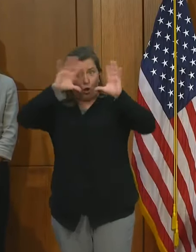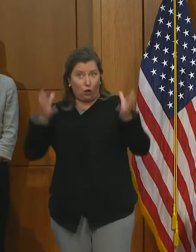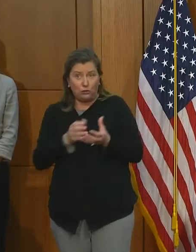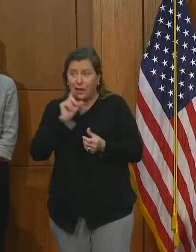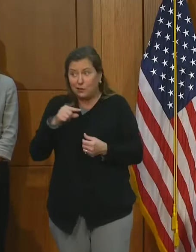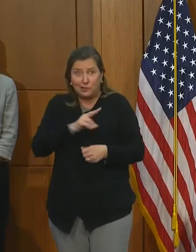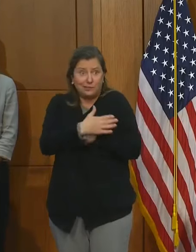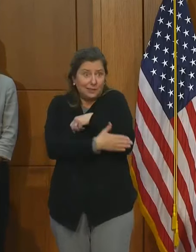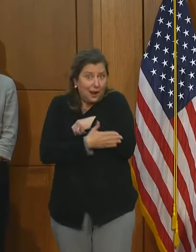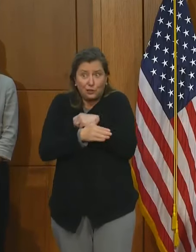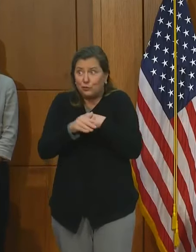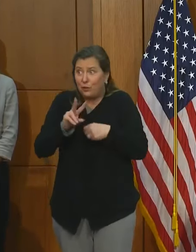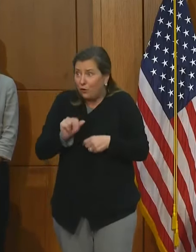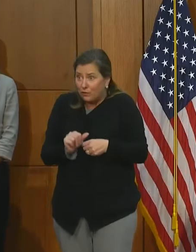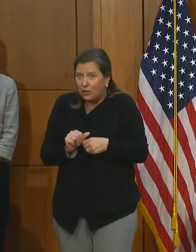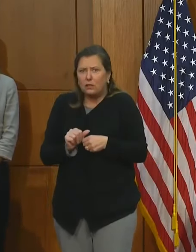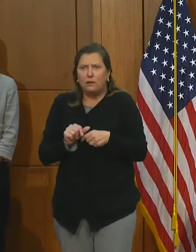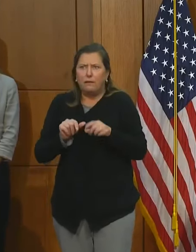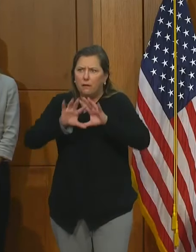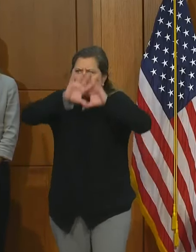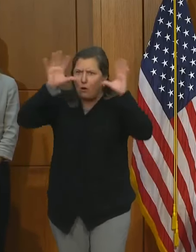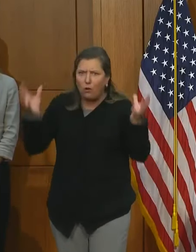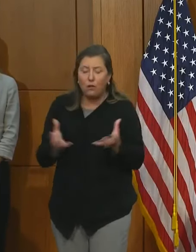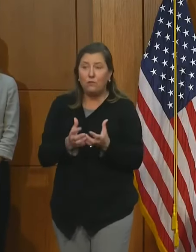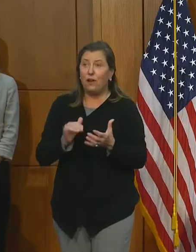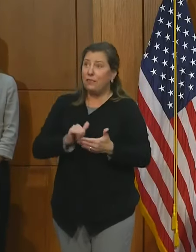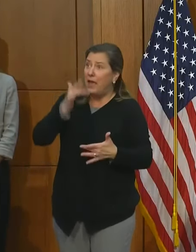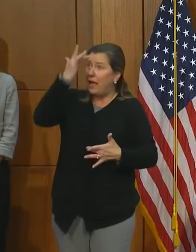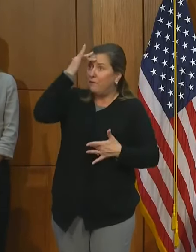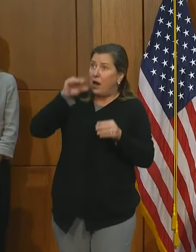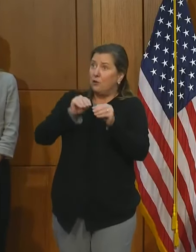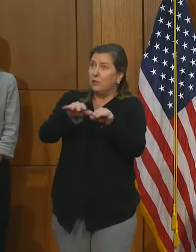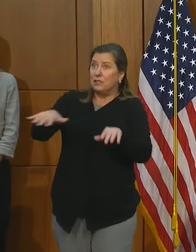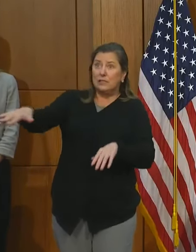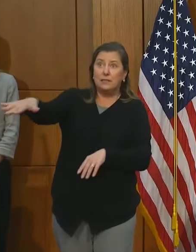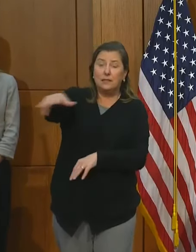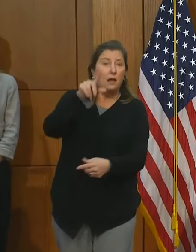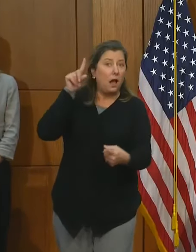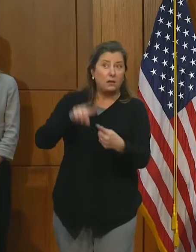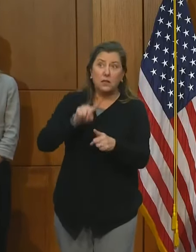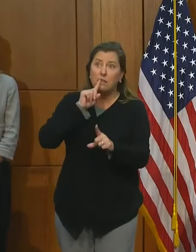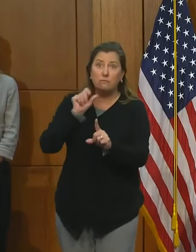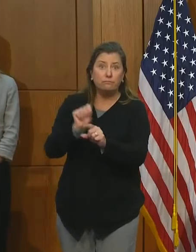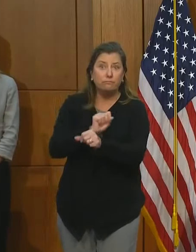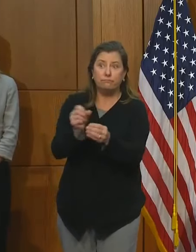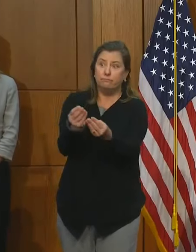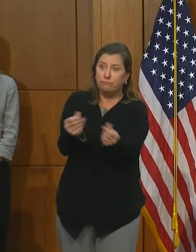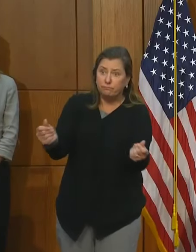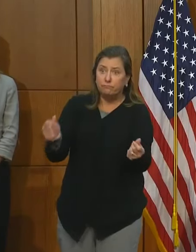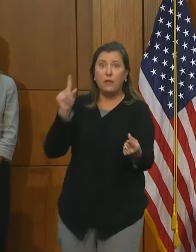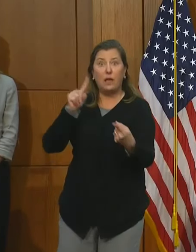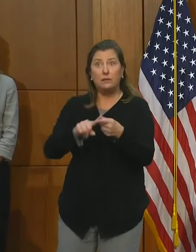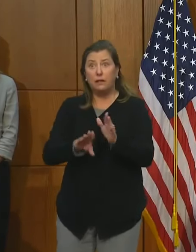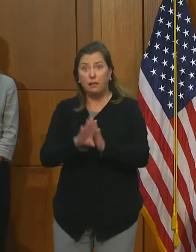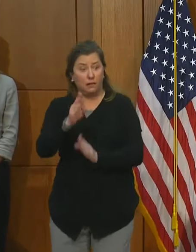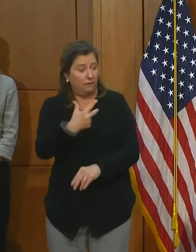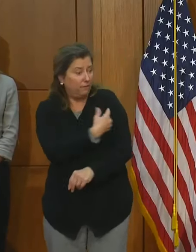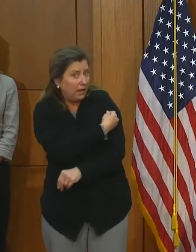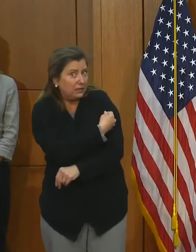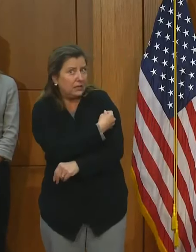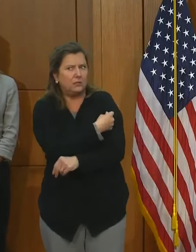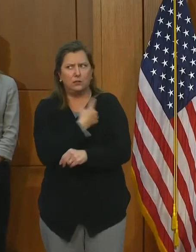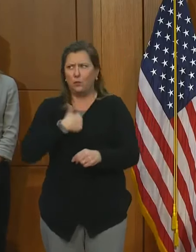but this virus is out there. Until there's a cure for the virus, until there's a vaccination, we have